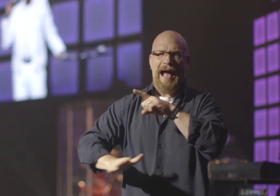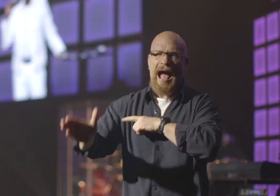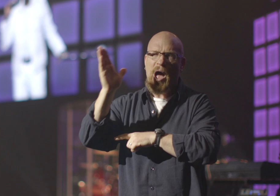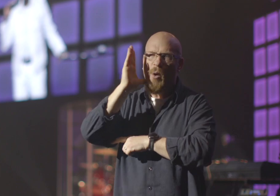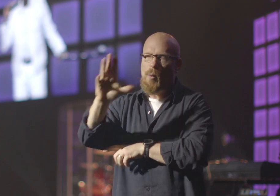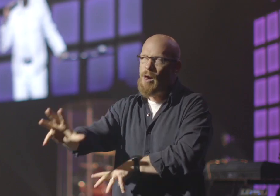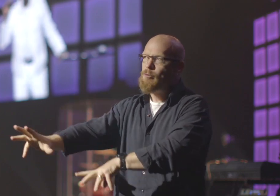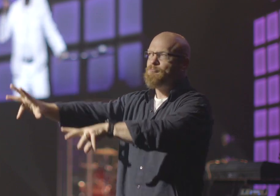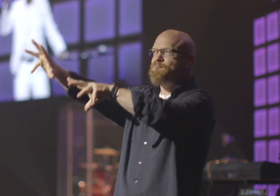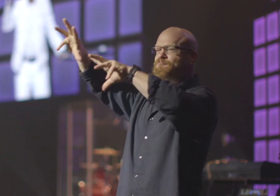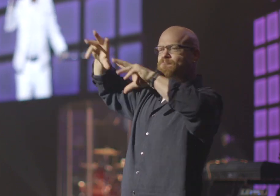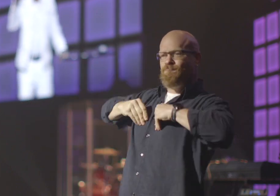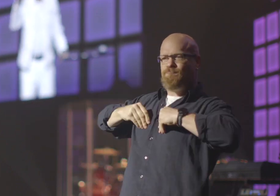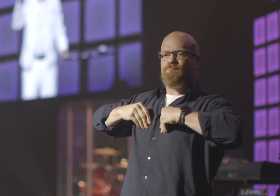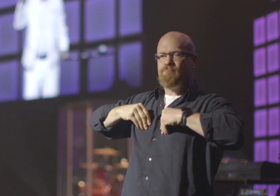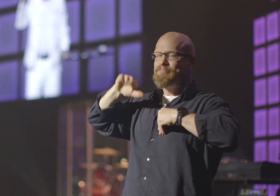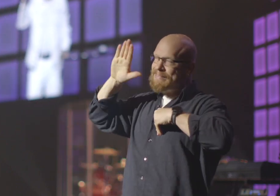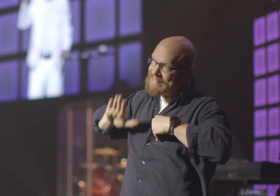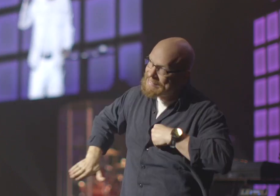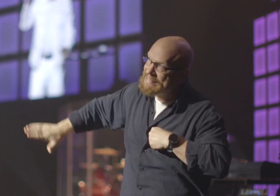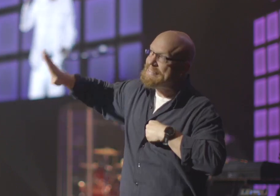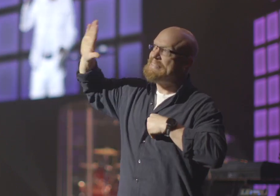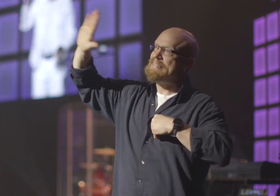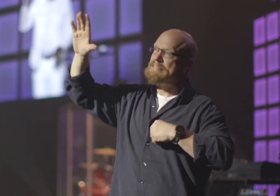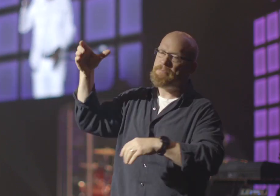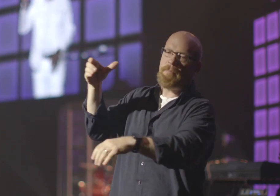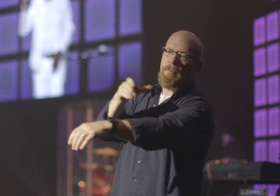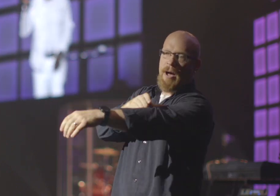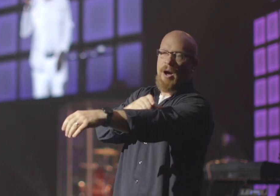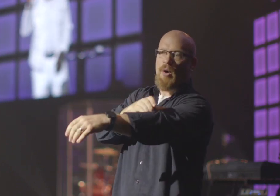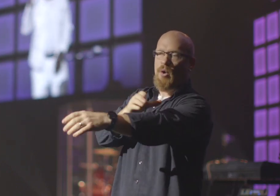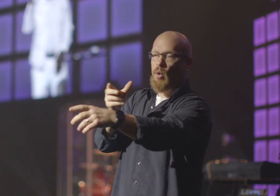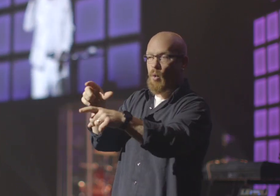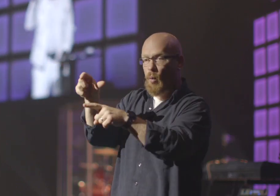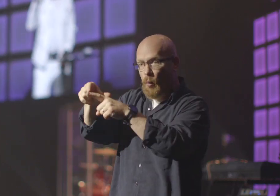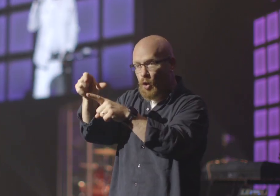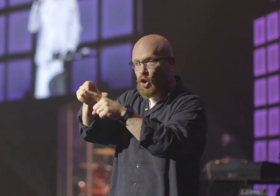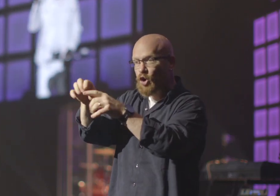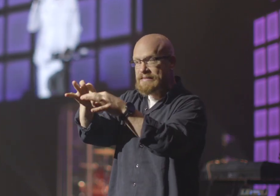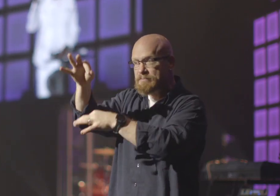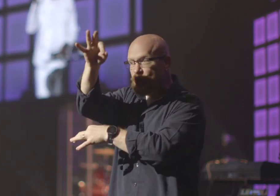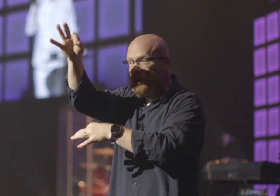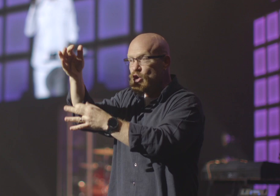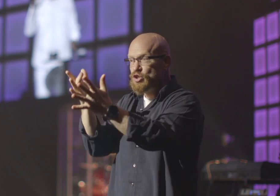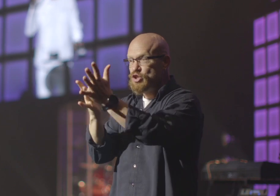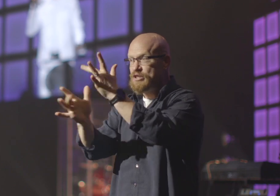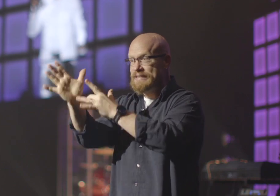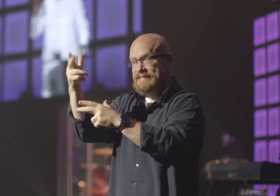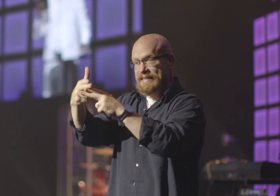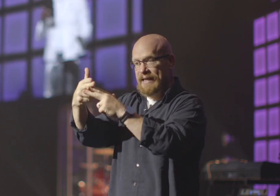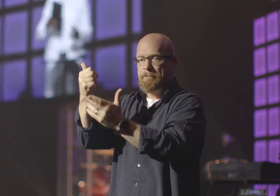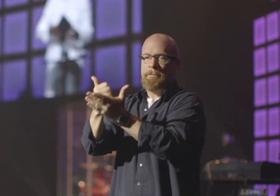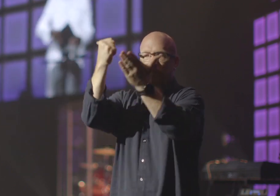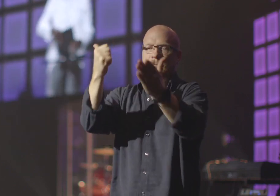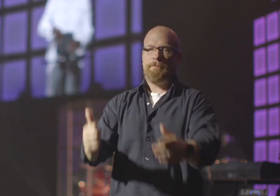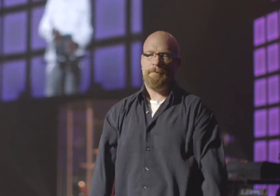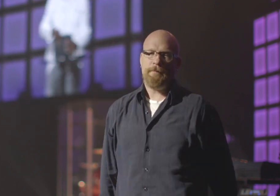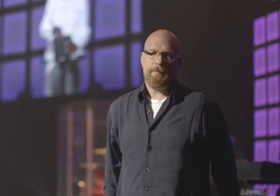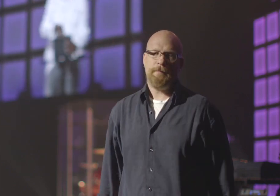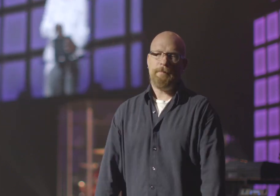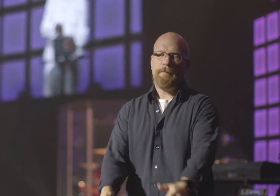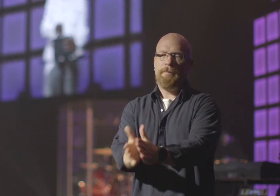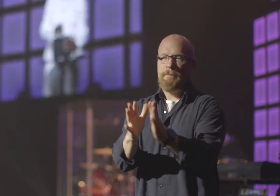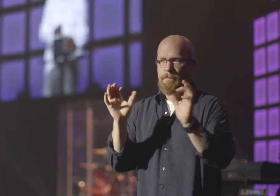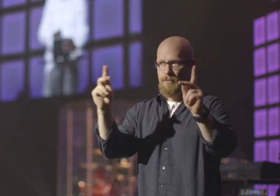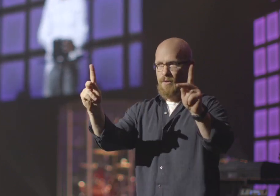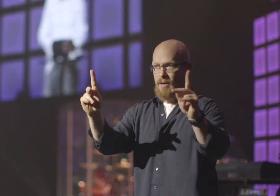shall receive the manifestation of the word. In Jesus' name, amen. Well, turn